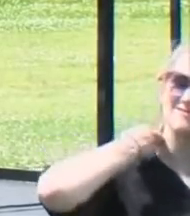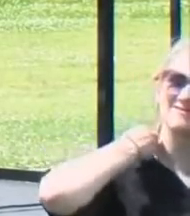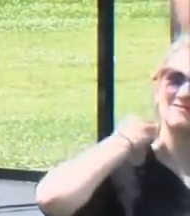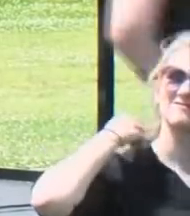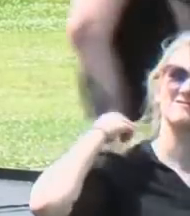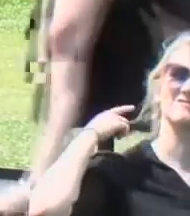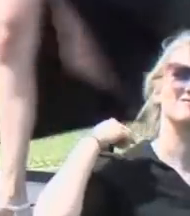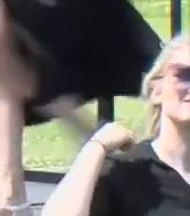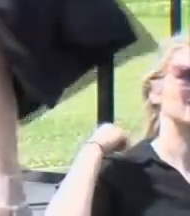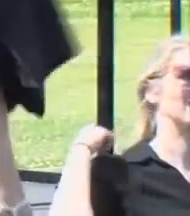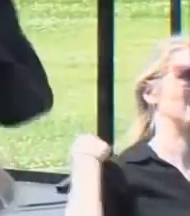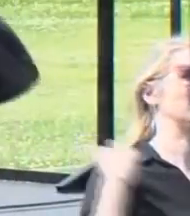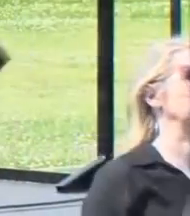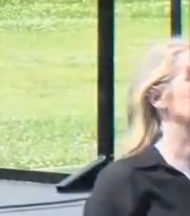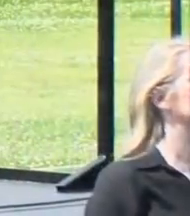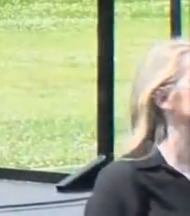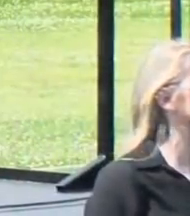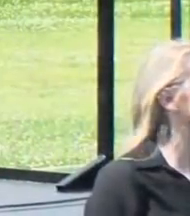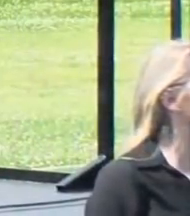Aaliyah Cooper,